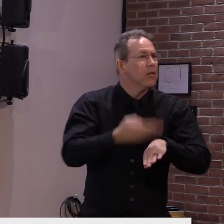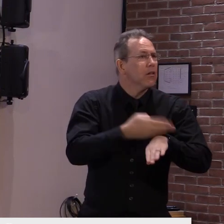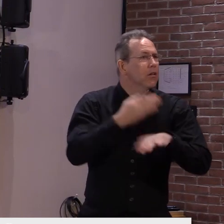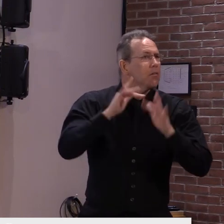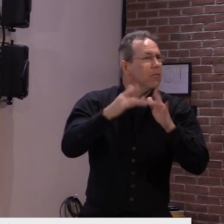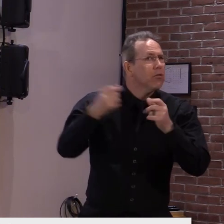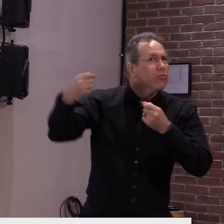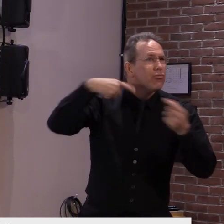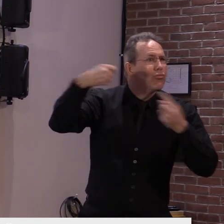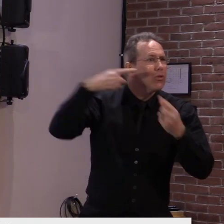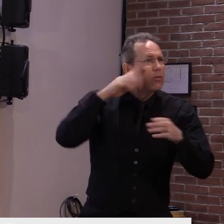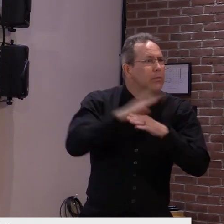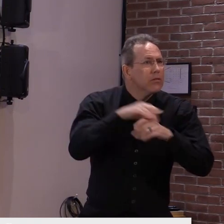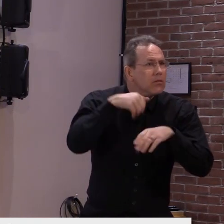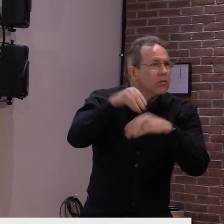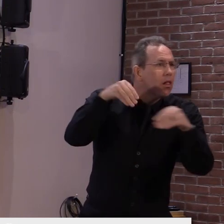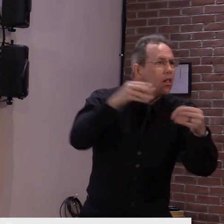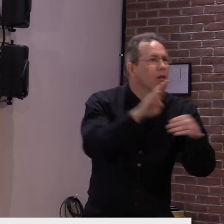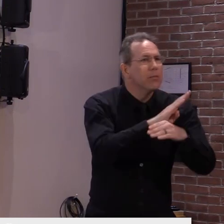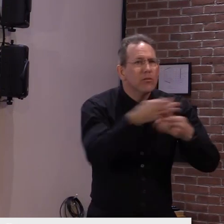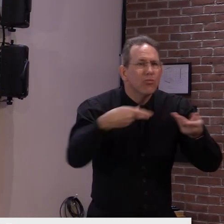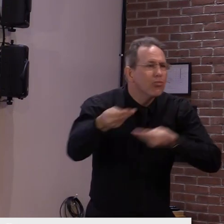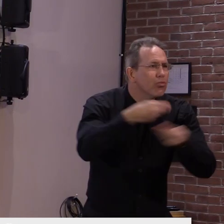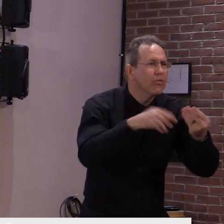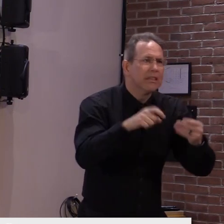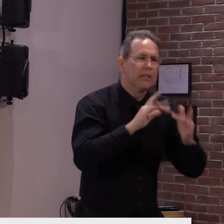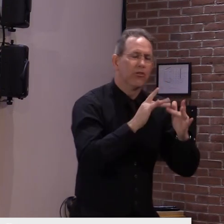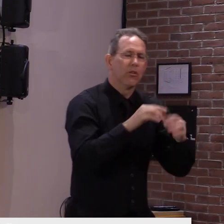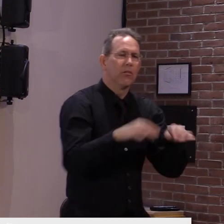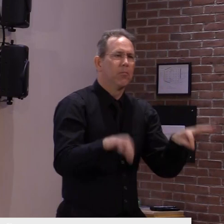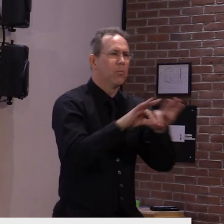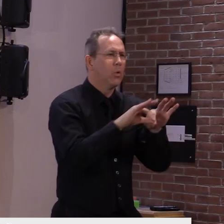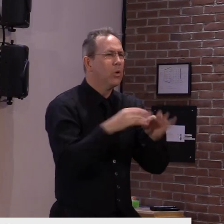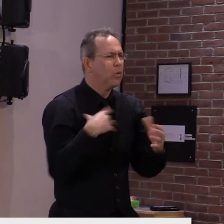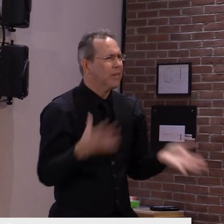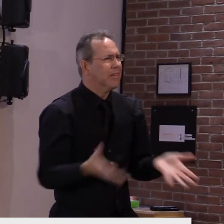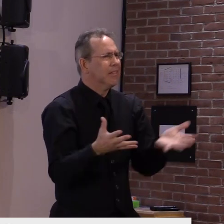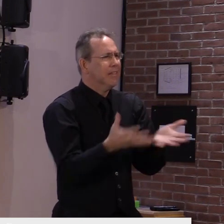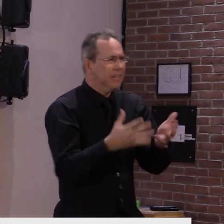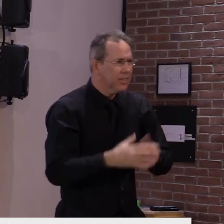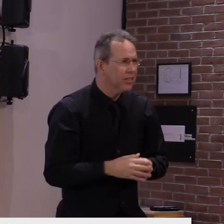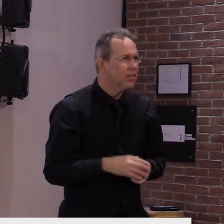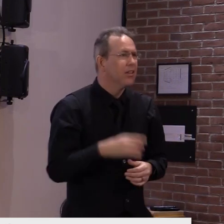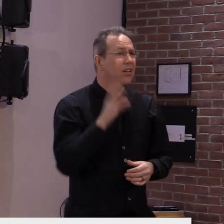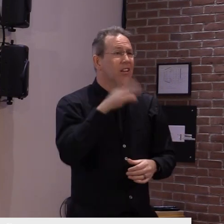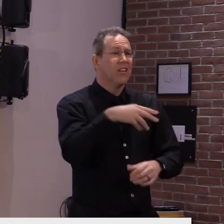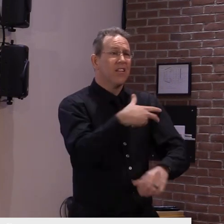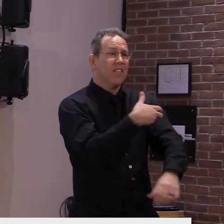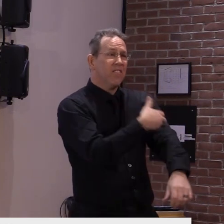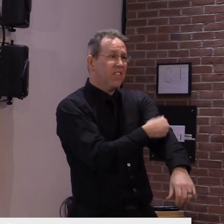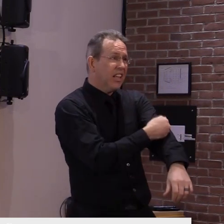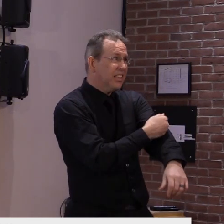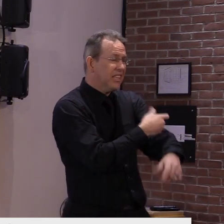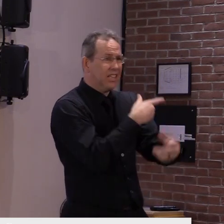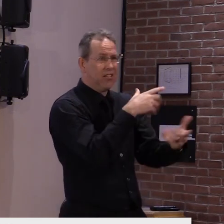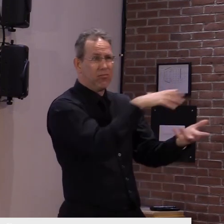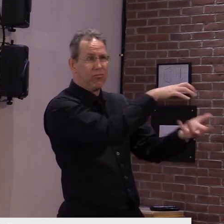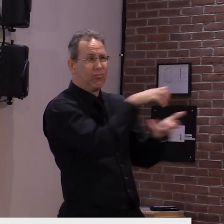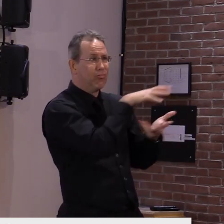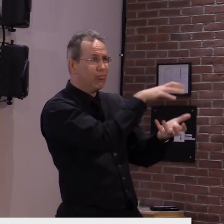the $27 million for vaccination efforts, that's going to make Vermont whole from the December